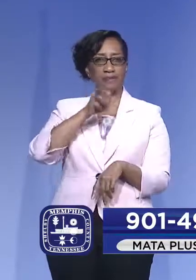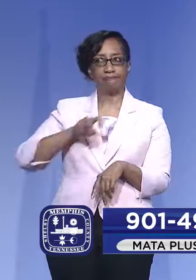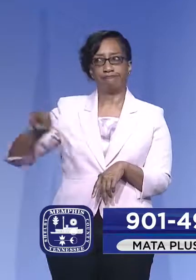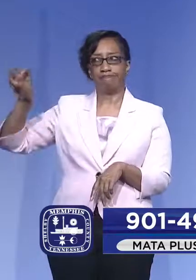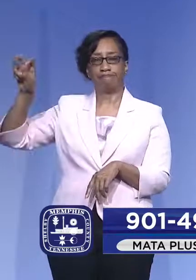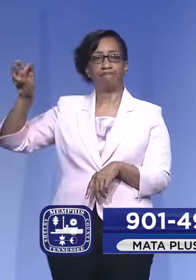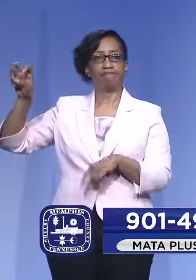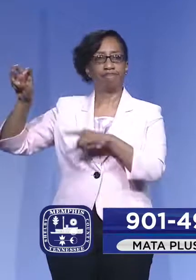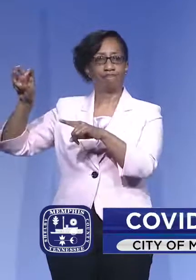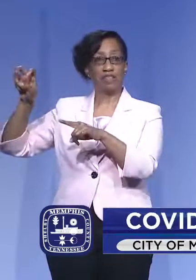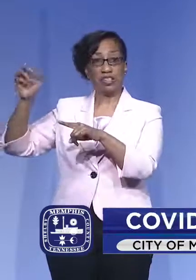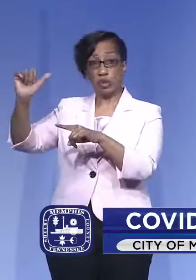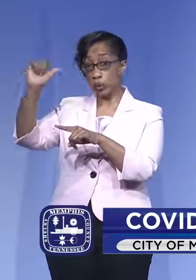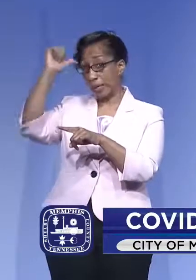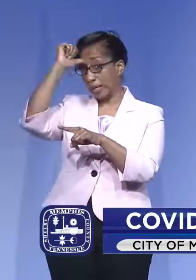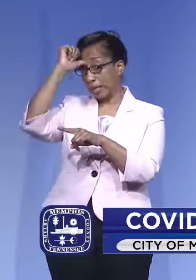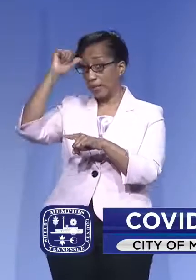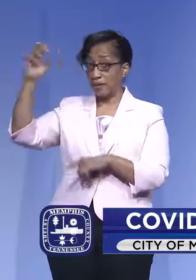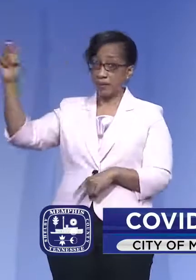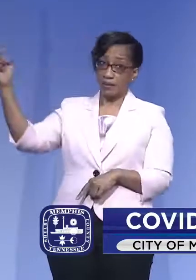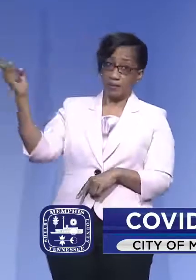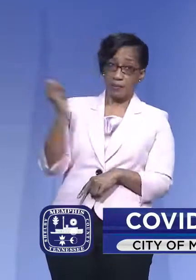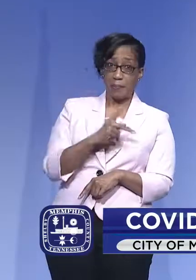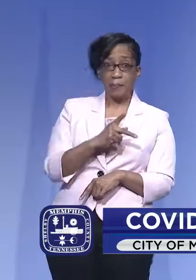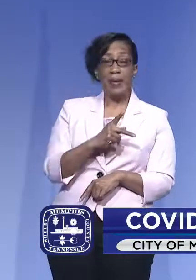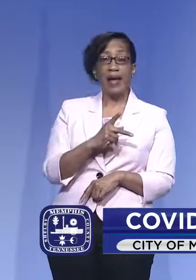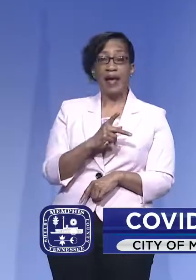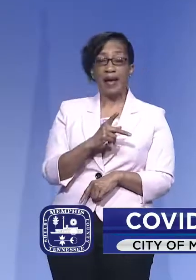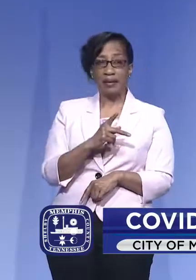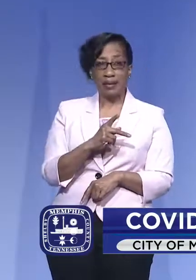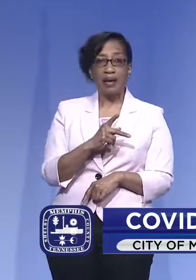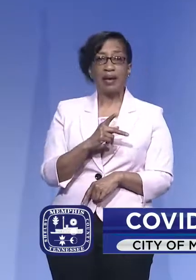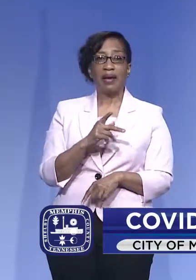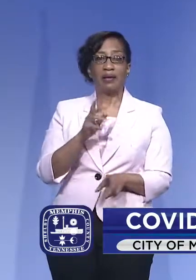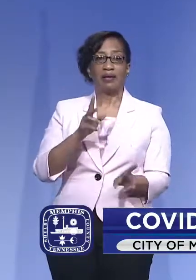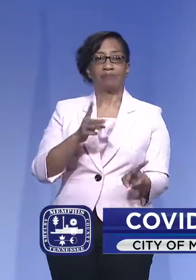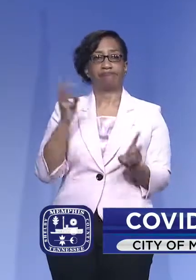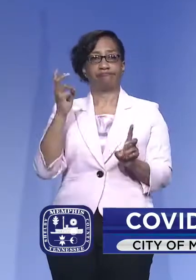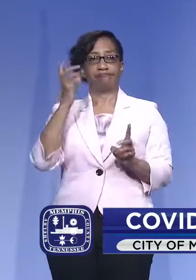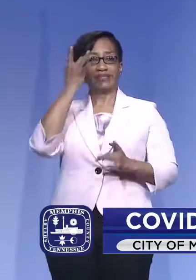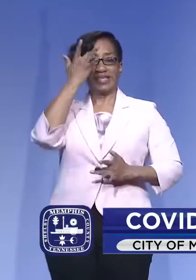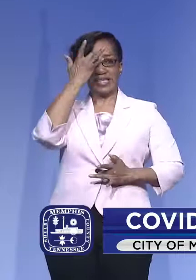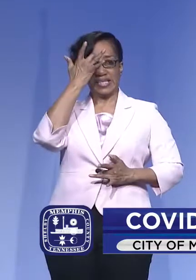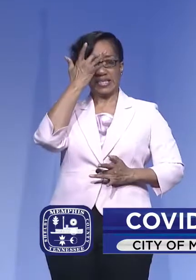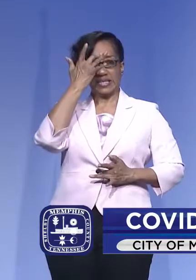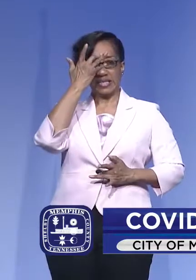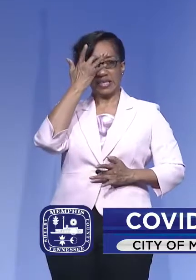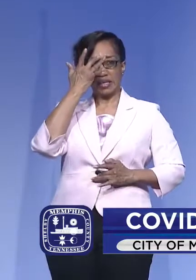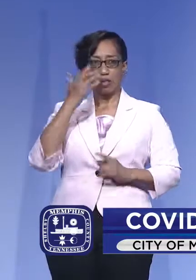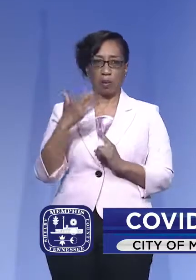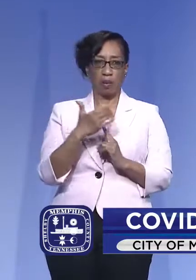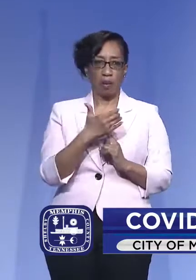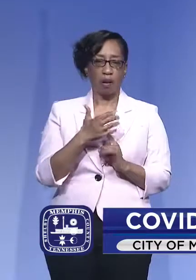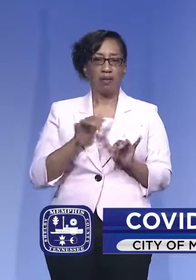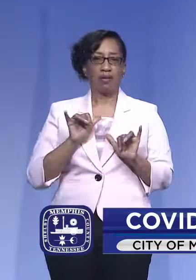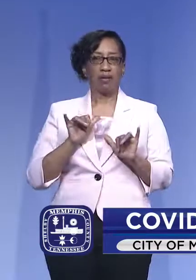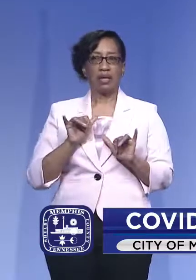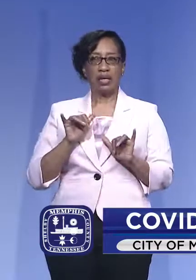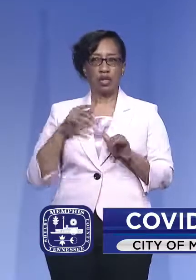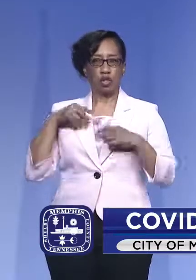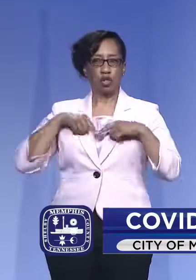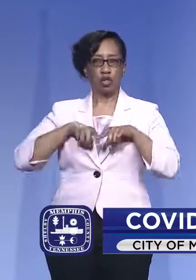India and came back and developed symptoms after returning, so was incubating the virus during their